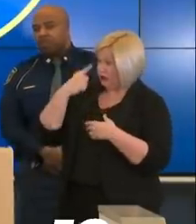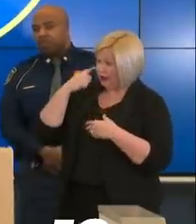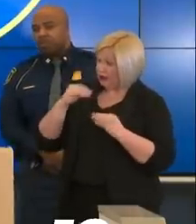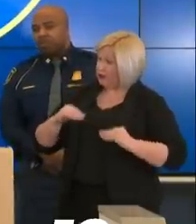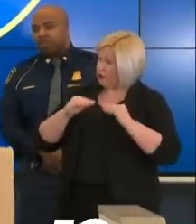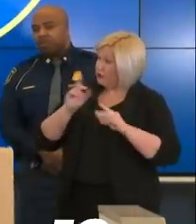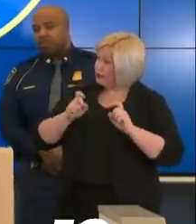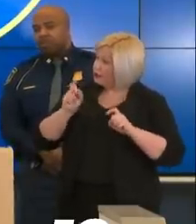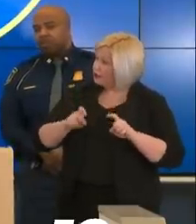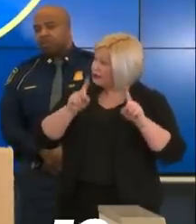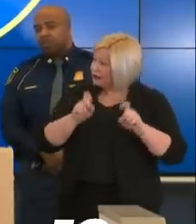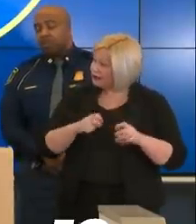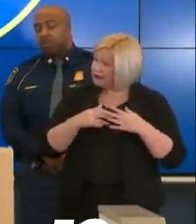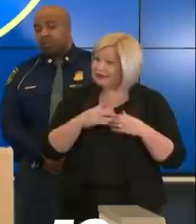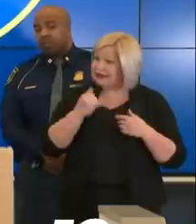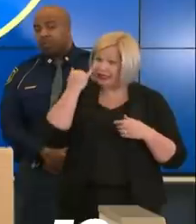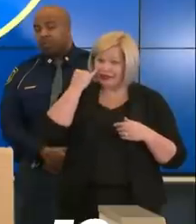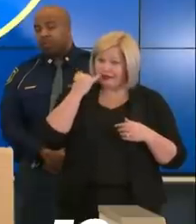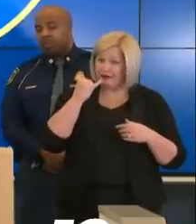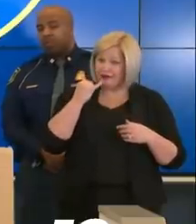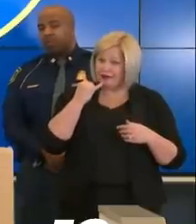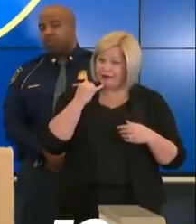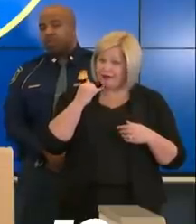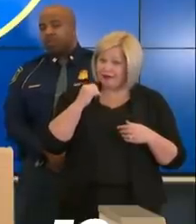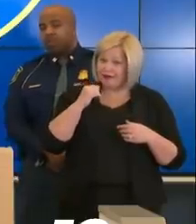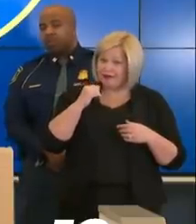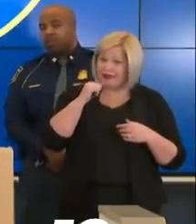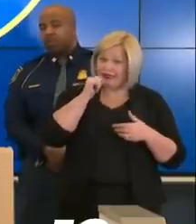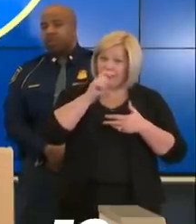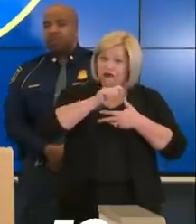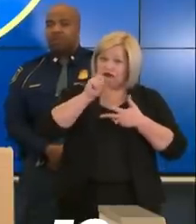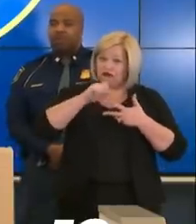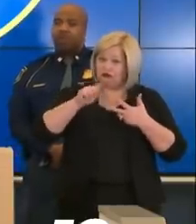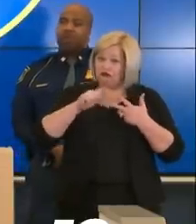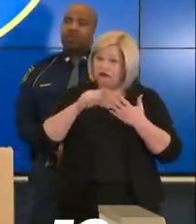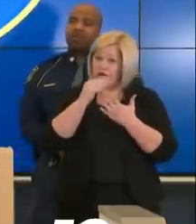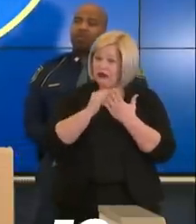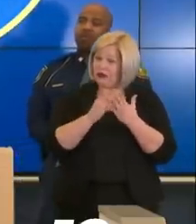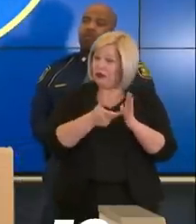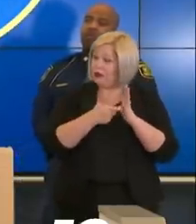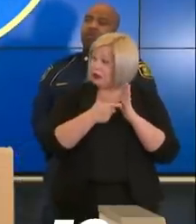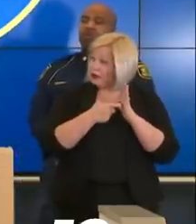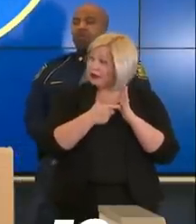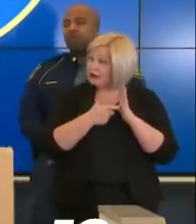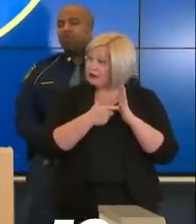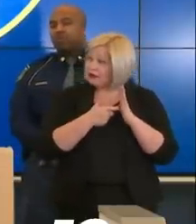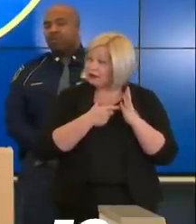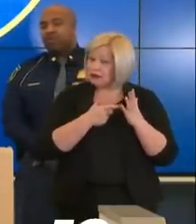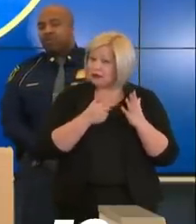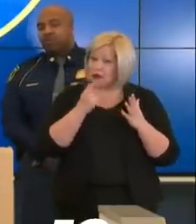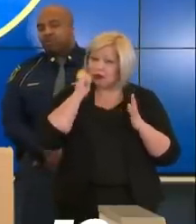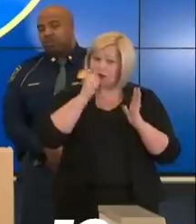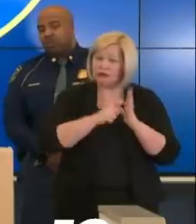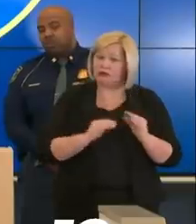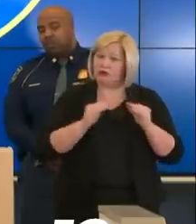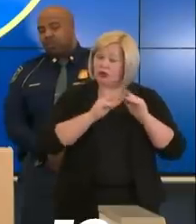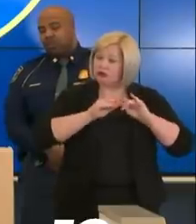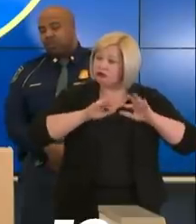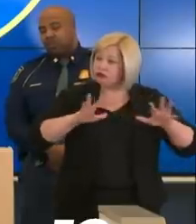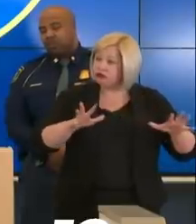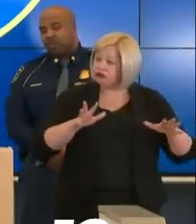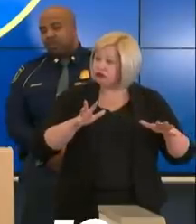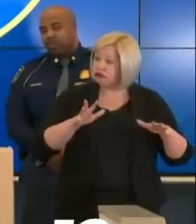get tested, even if they don't check all three of those boxes right now, as we're seeing more of this spread?